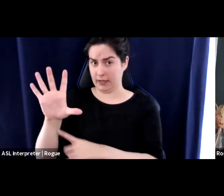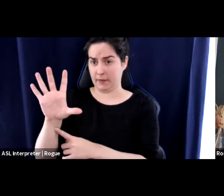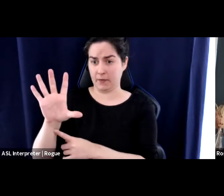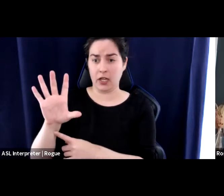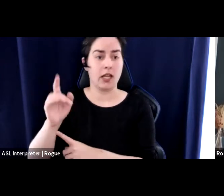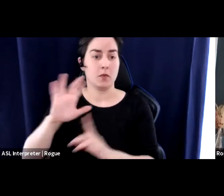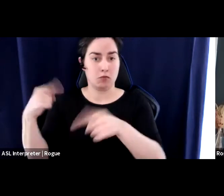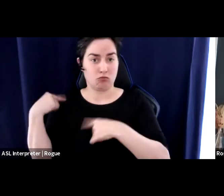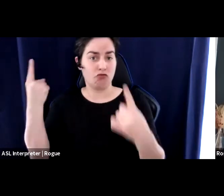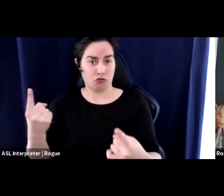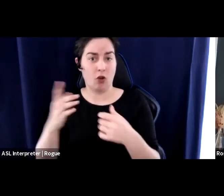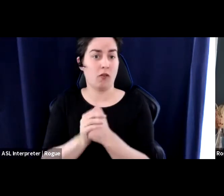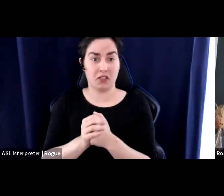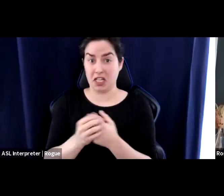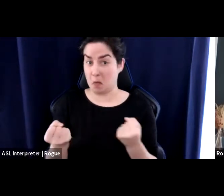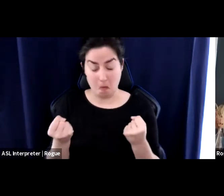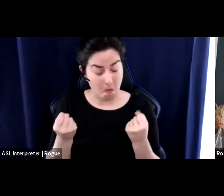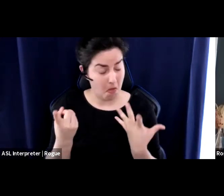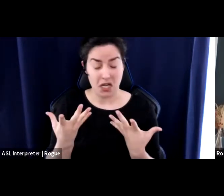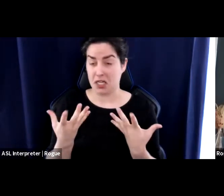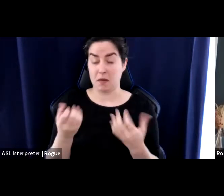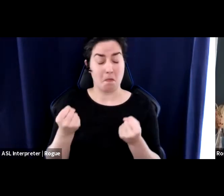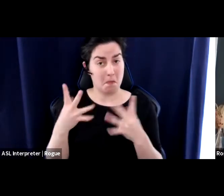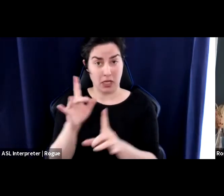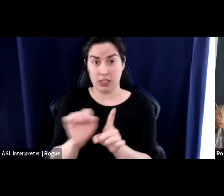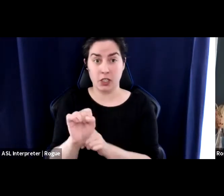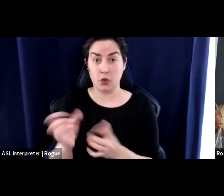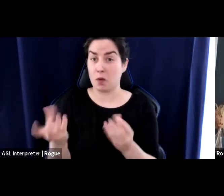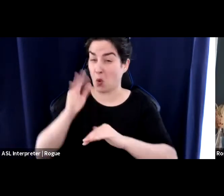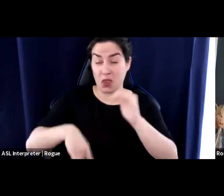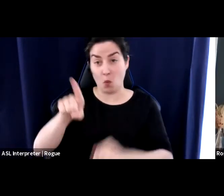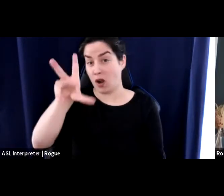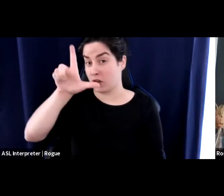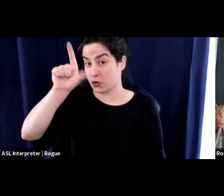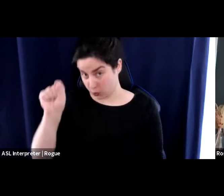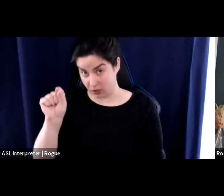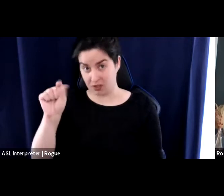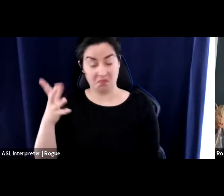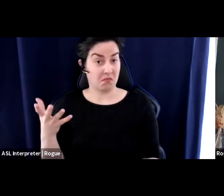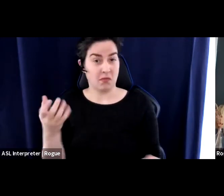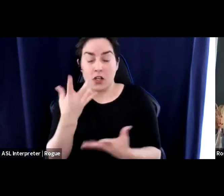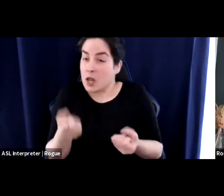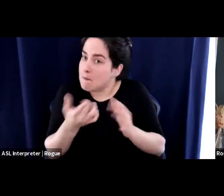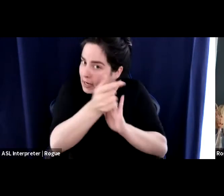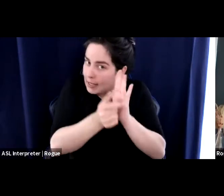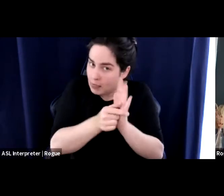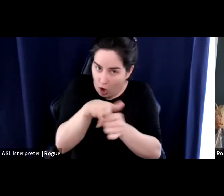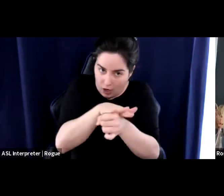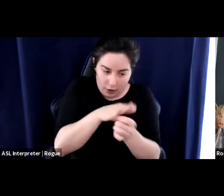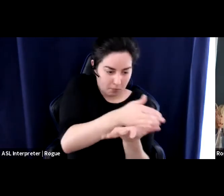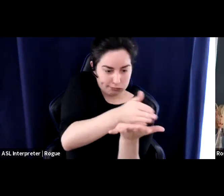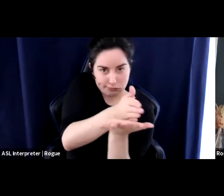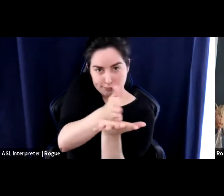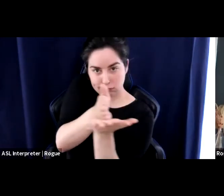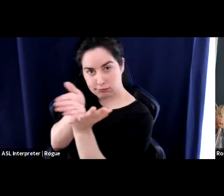cases, many of them before the Supreme Court of Canada. These involve many areas of the law, including sexual assault,